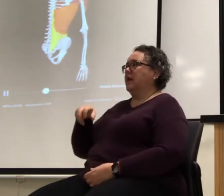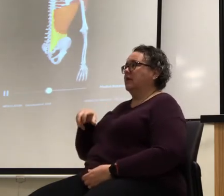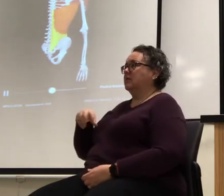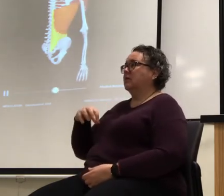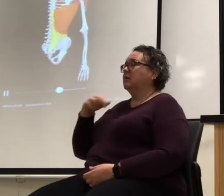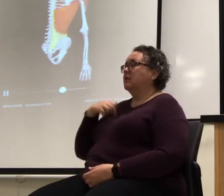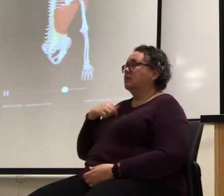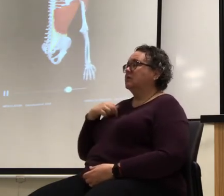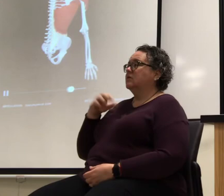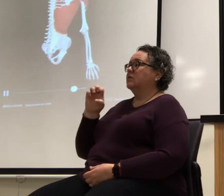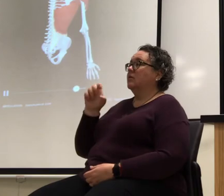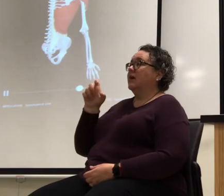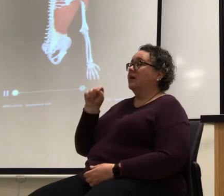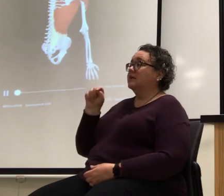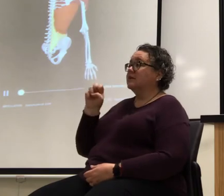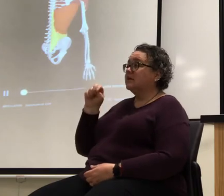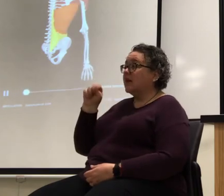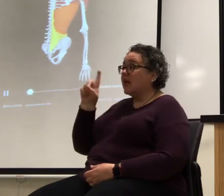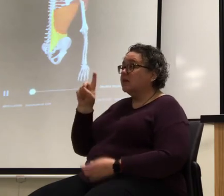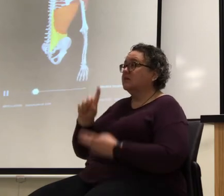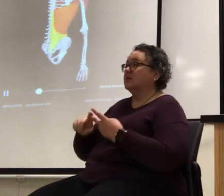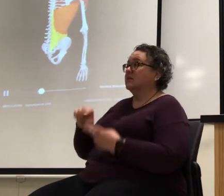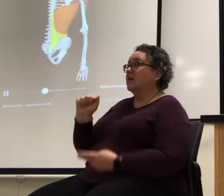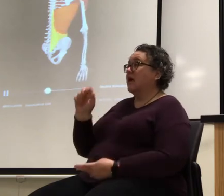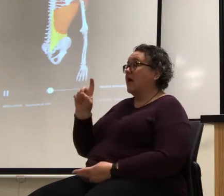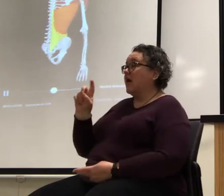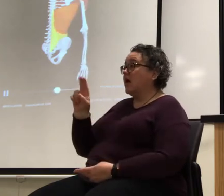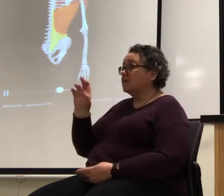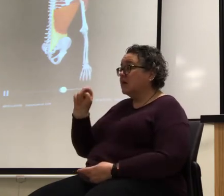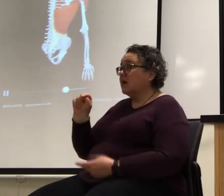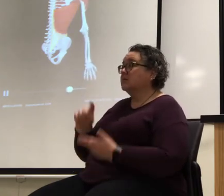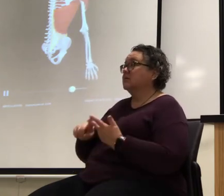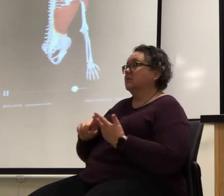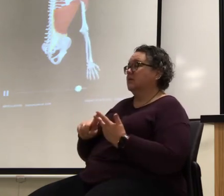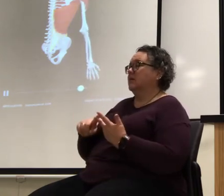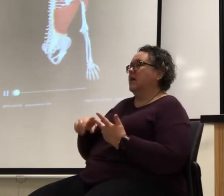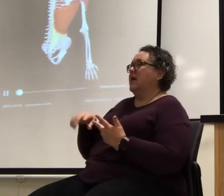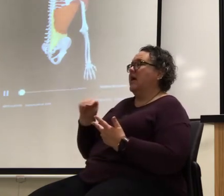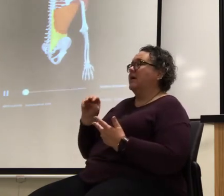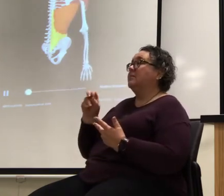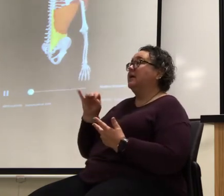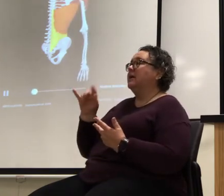Extend, adduct, medially rotate arm. Those three. Remember that trio.